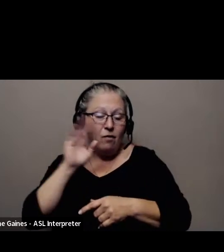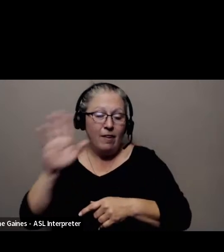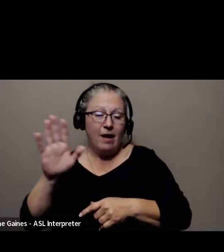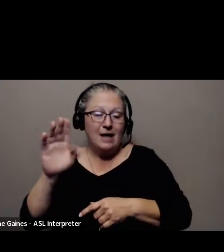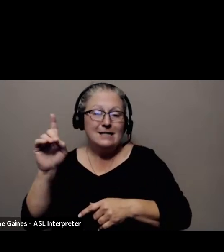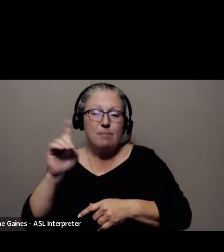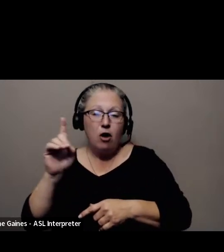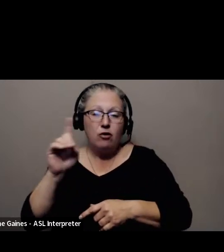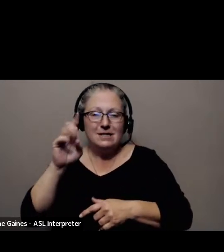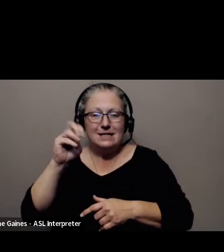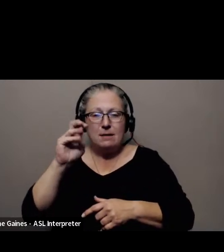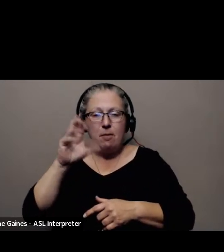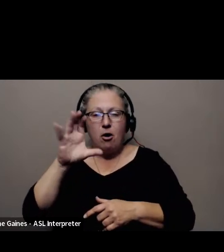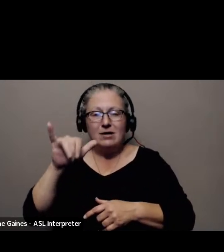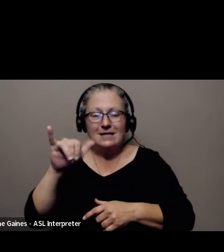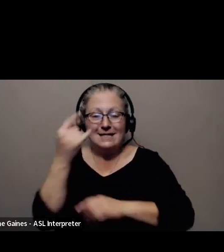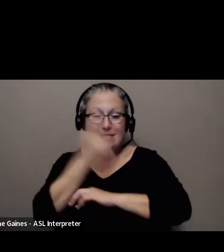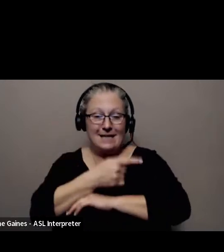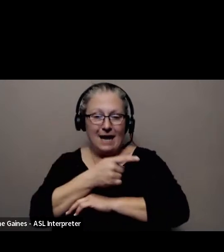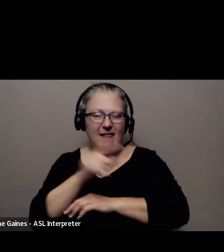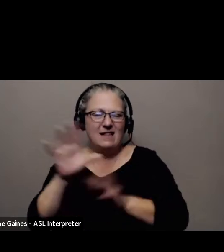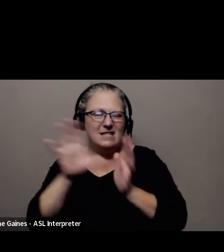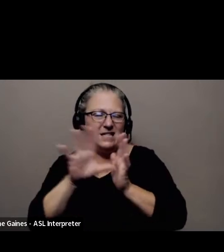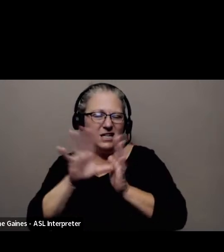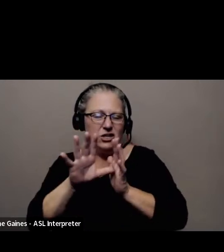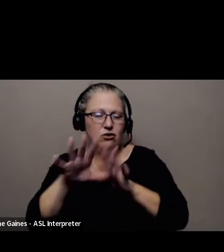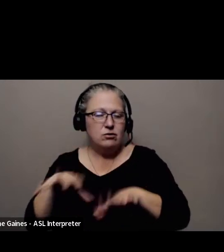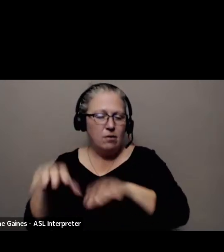Democracy Day that the seniors put on.